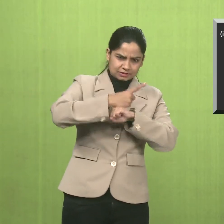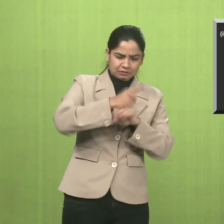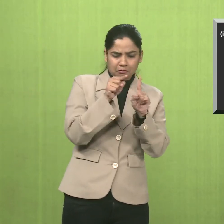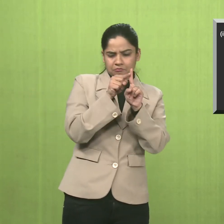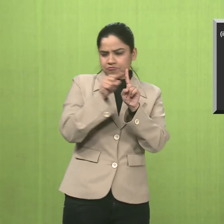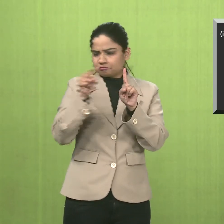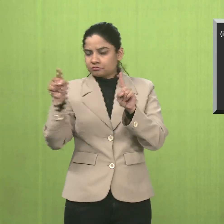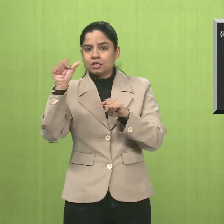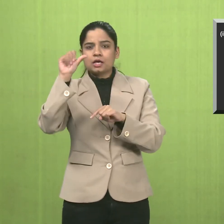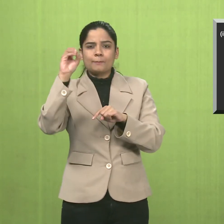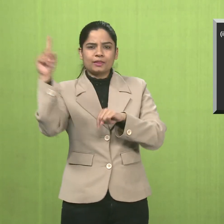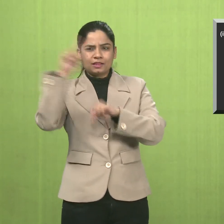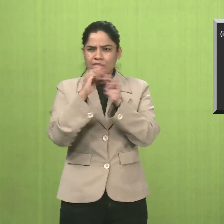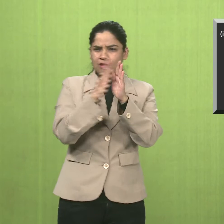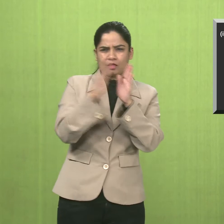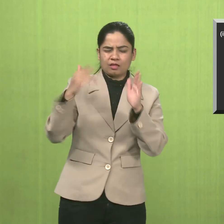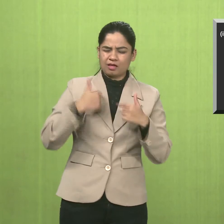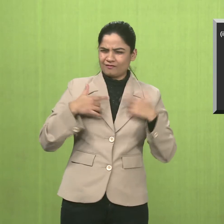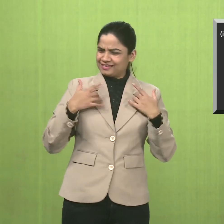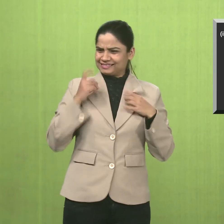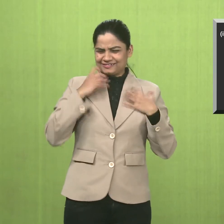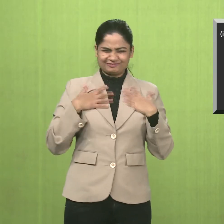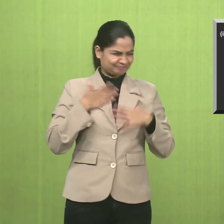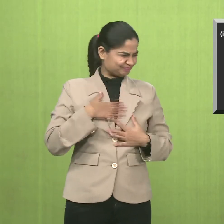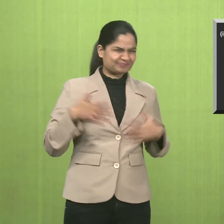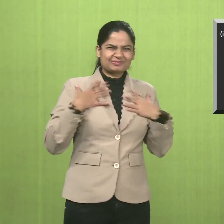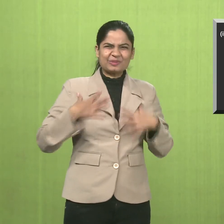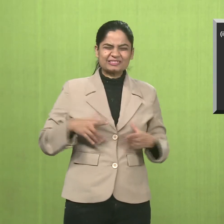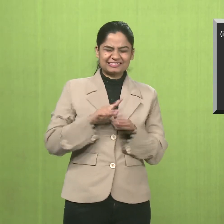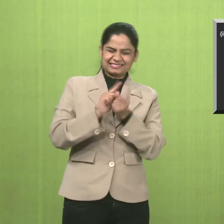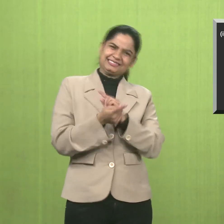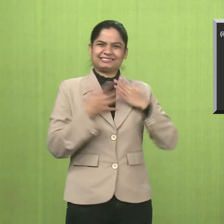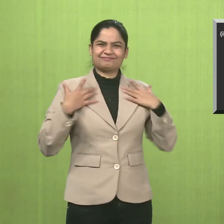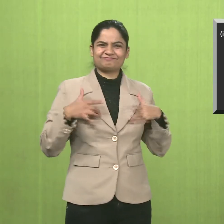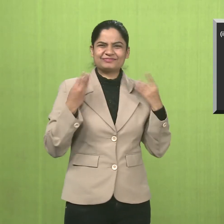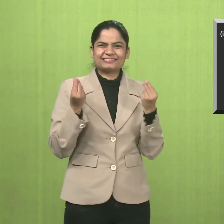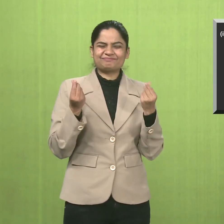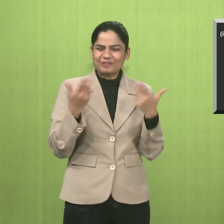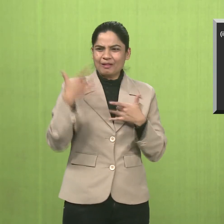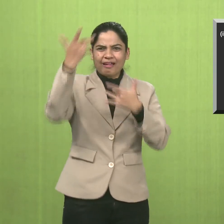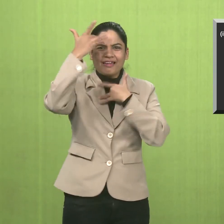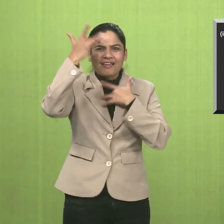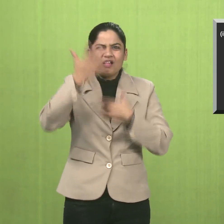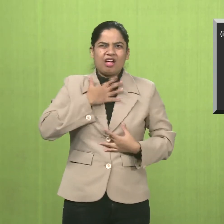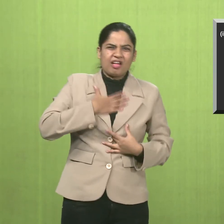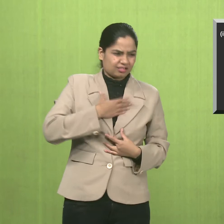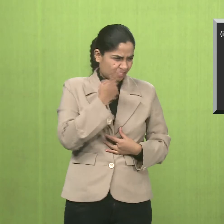can see the symptoms in 10 to 90 days. There can be symptoms, you will start to feel the